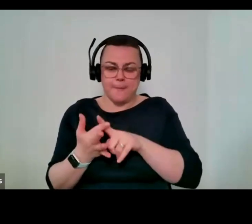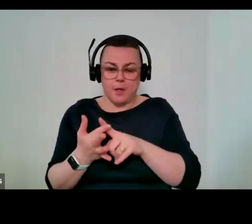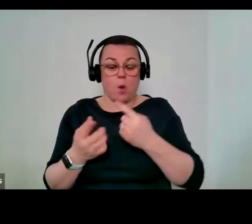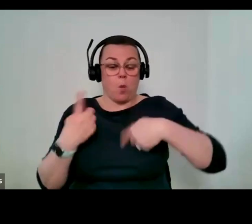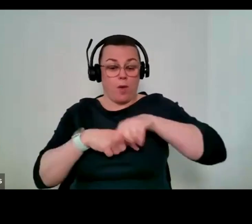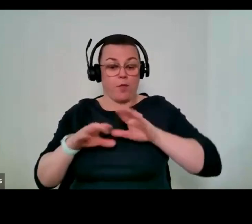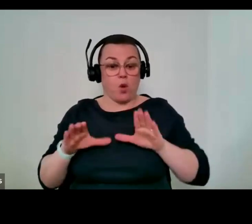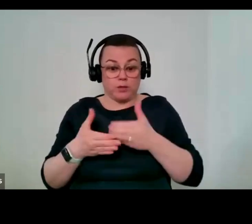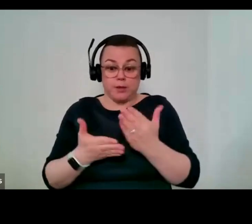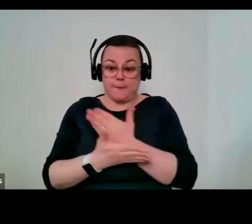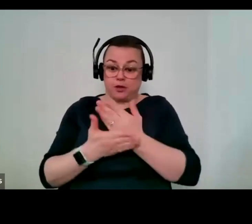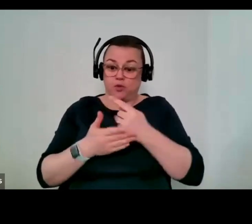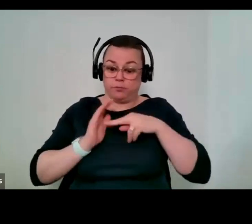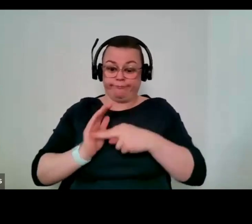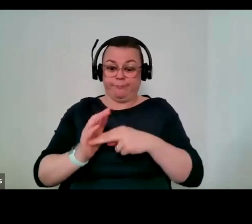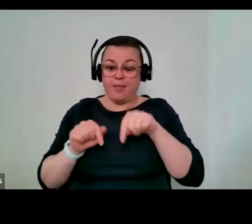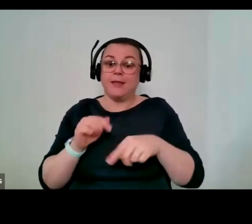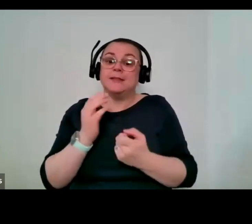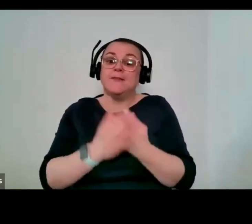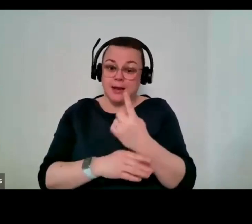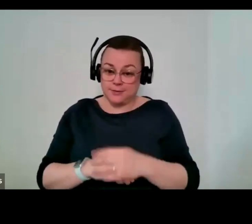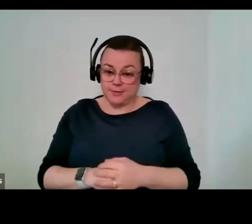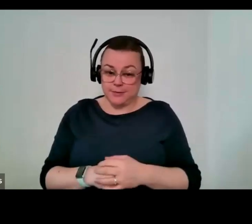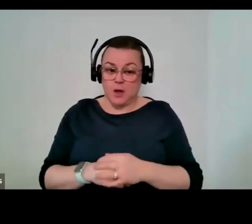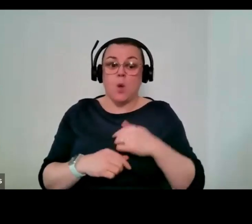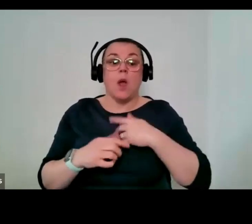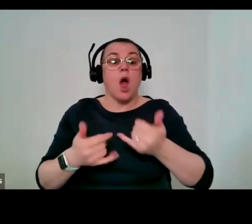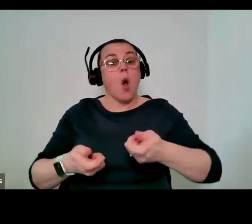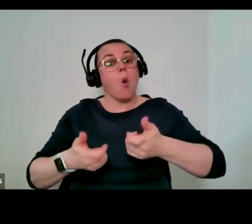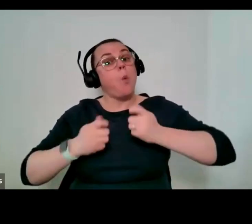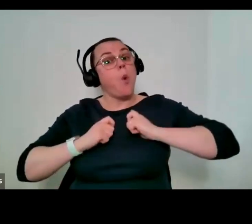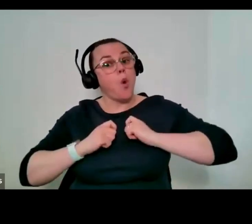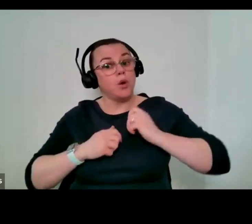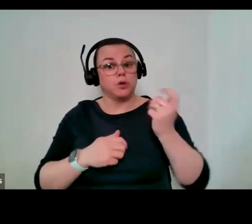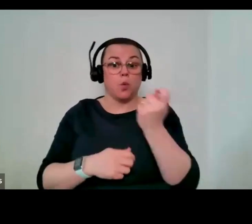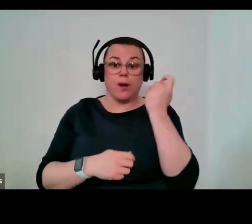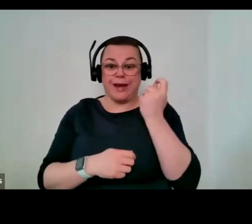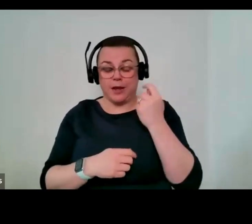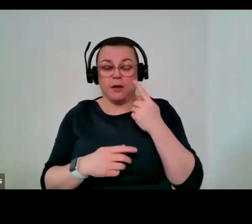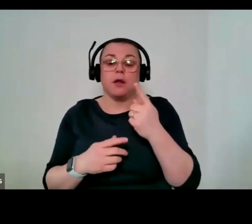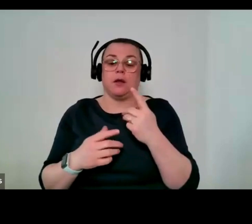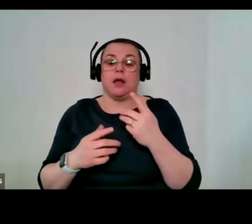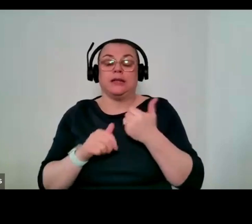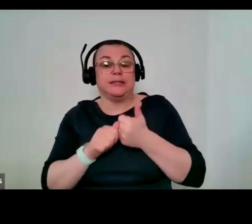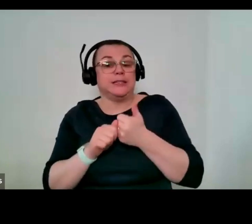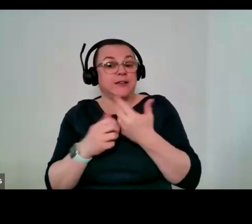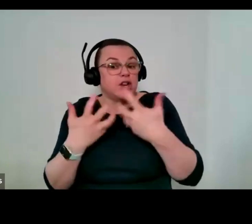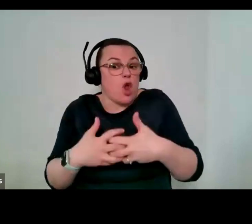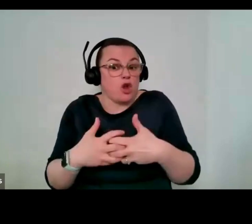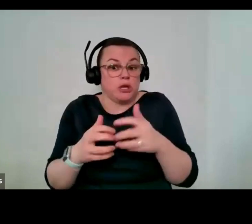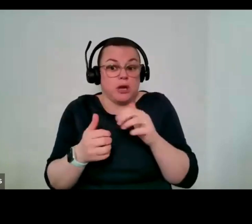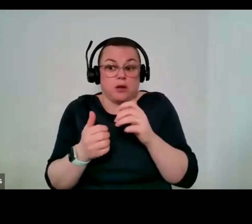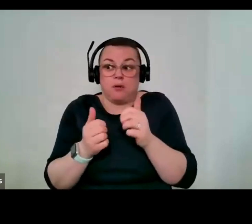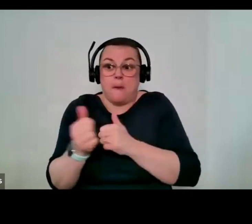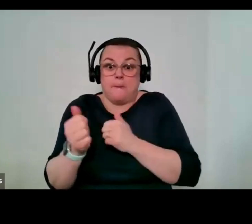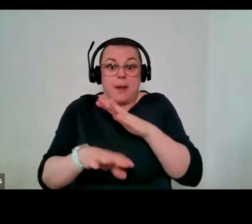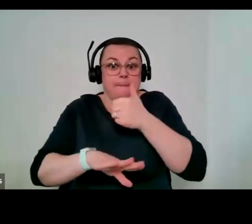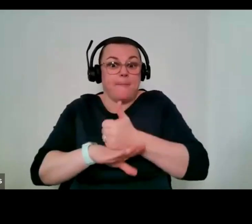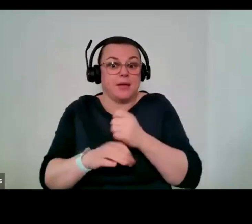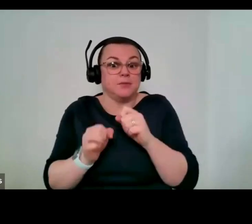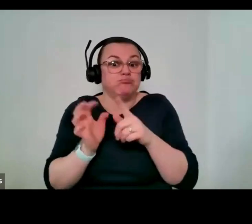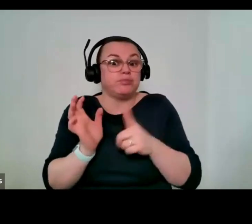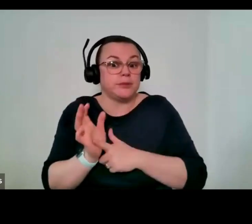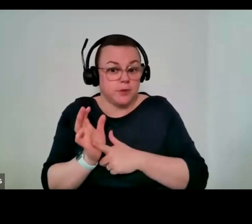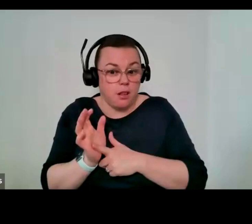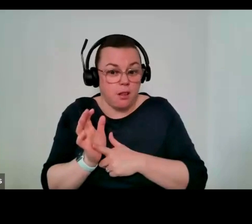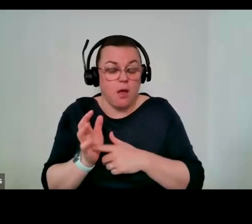events happen. We're an award-winning assistive technology company based in Bristol, and we create assistive